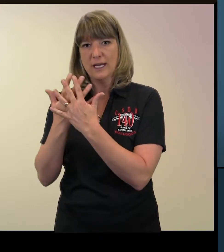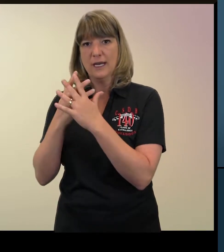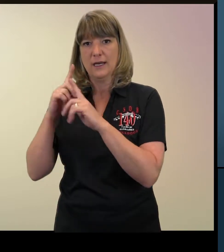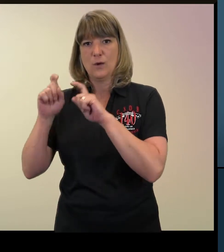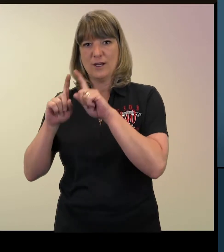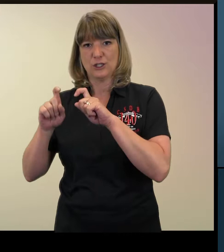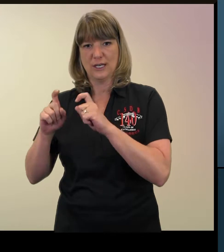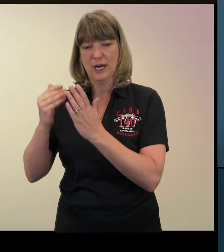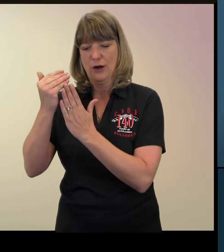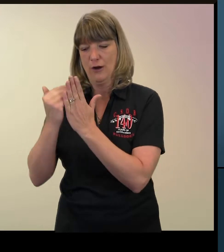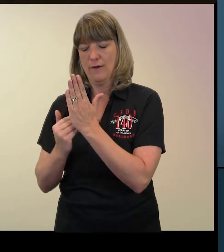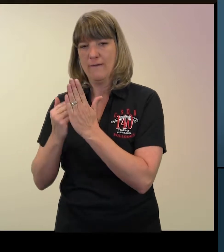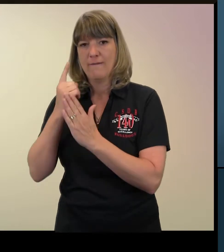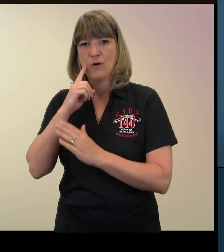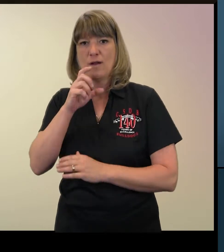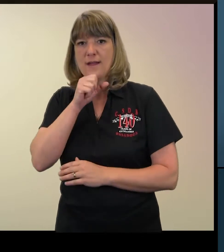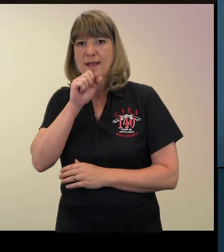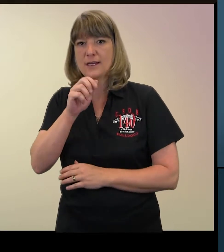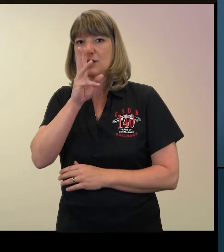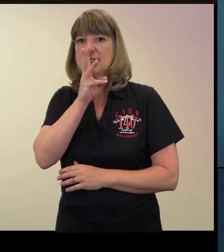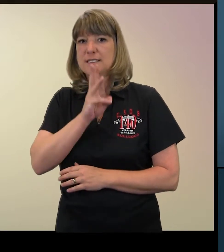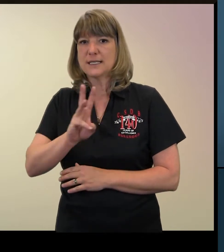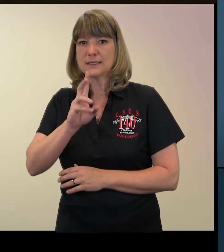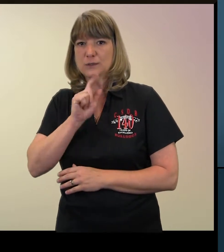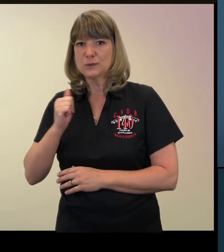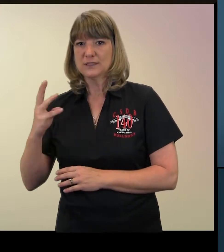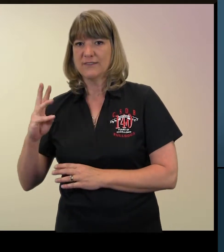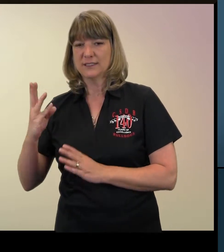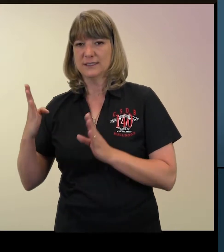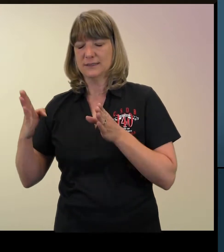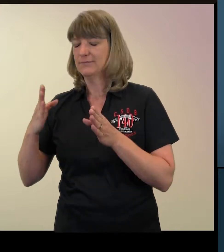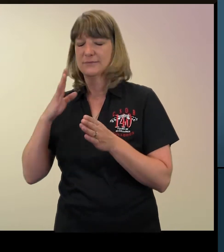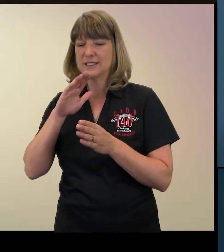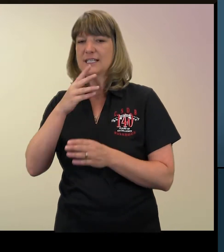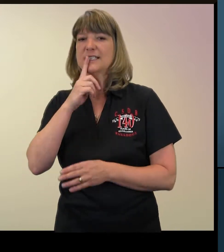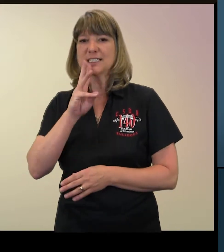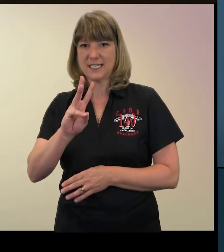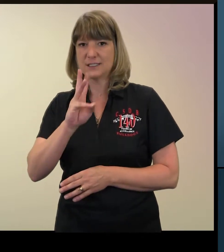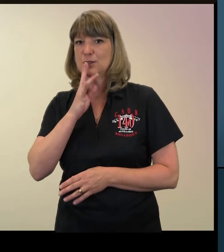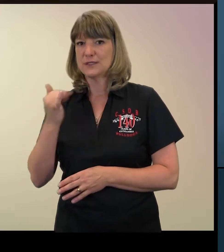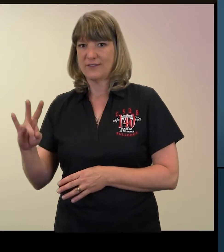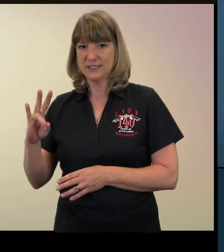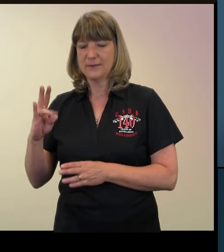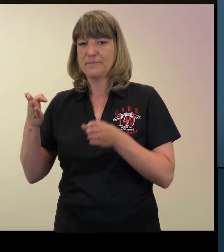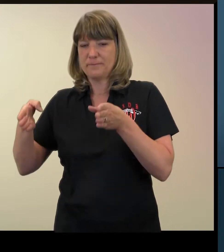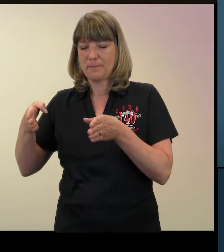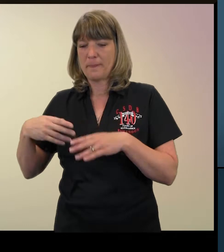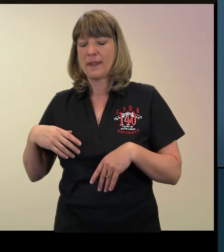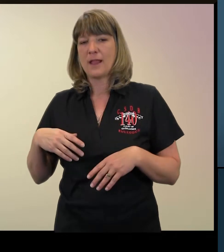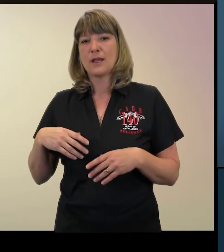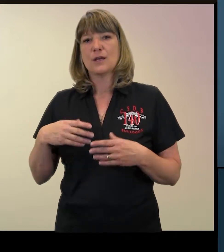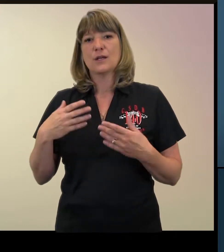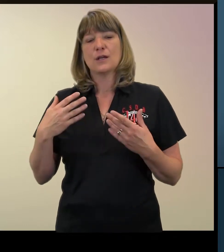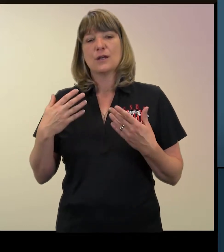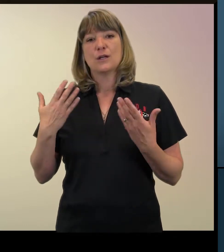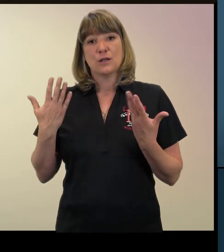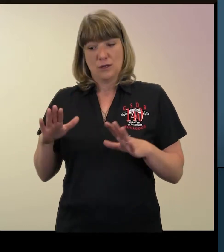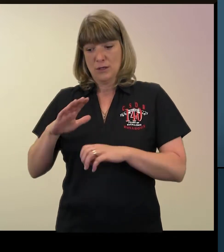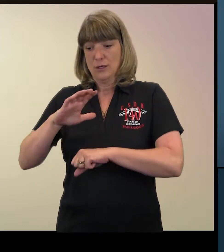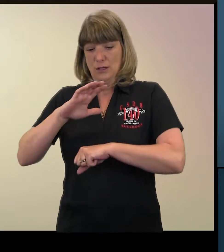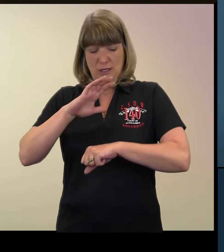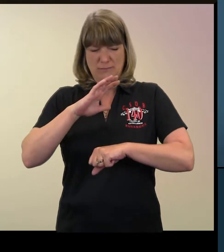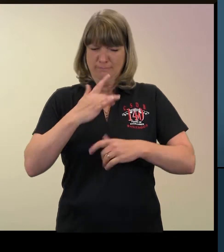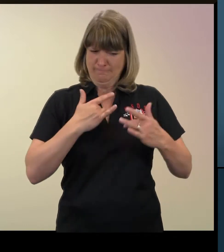is for children who are ages 6 to 17. Once there has been an established